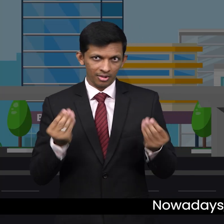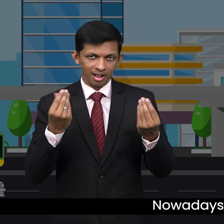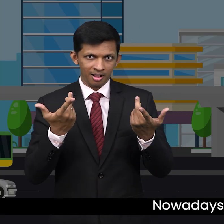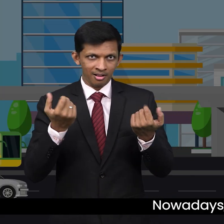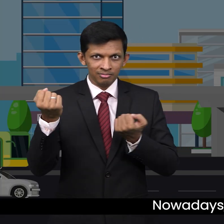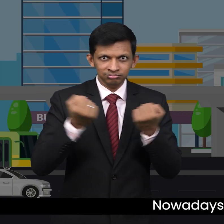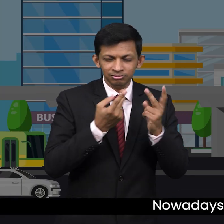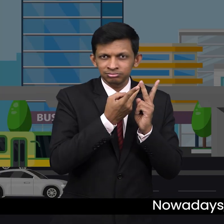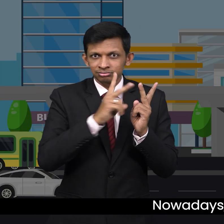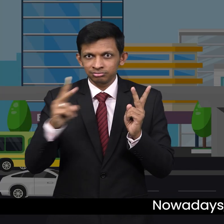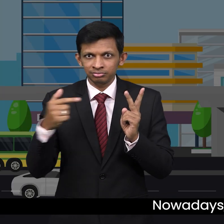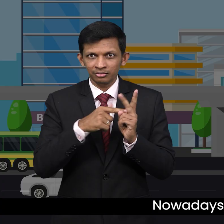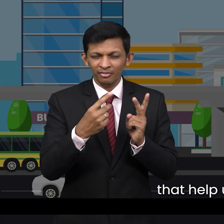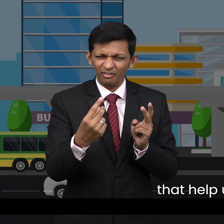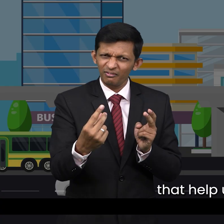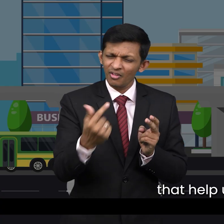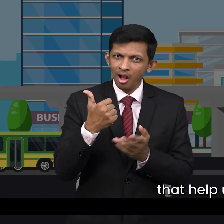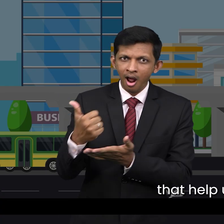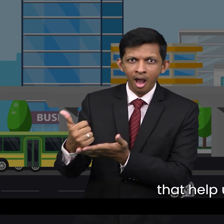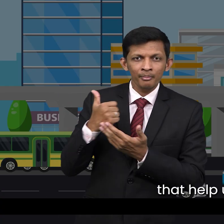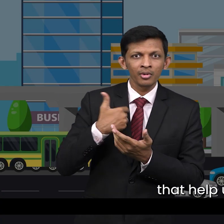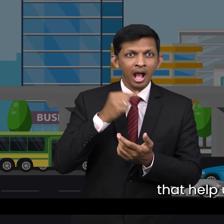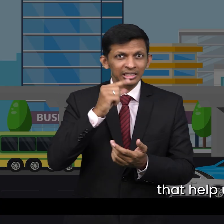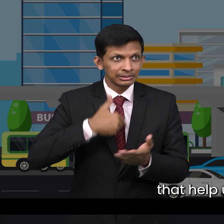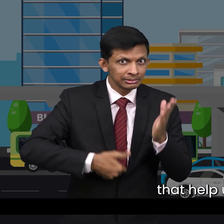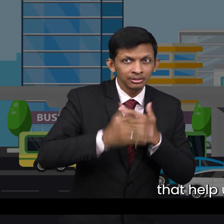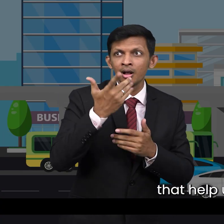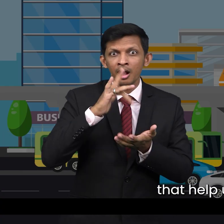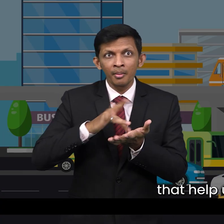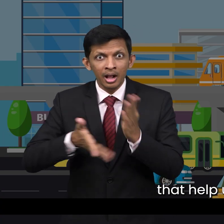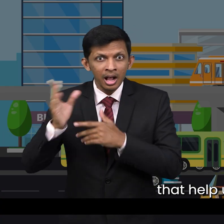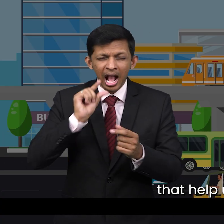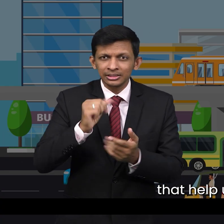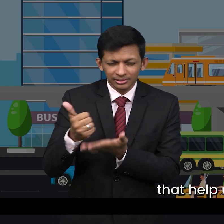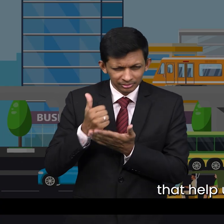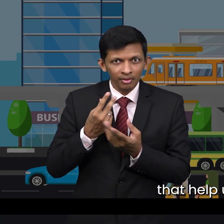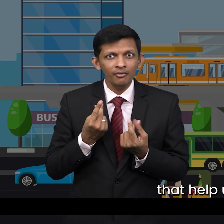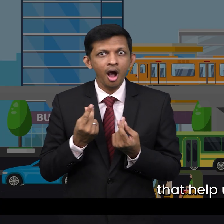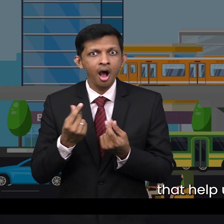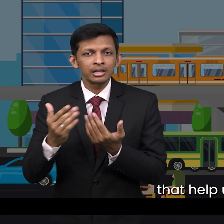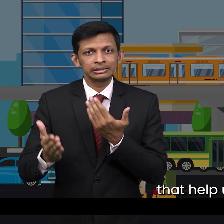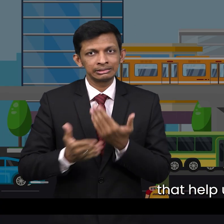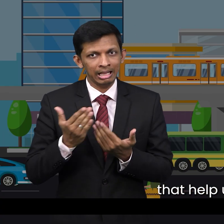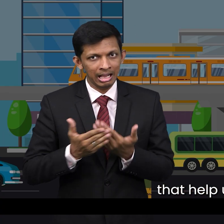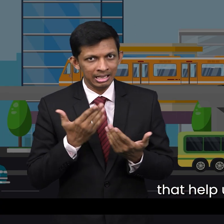Nowadays, we have better vehicles that help us travel fast and easily.